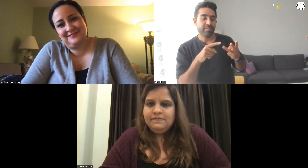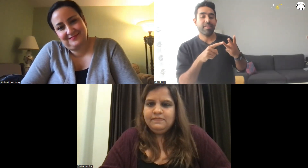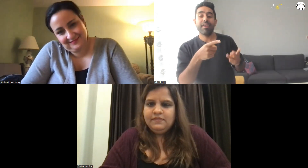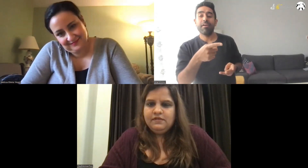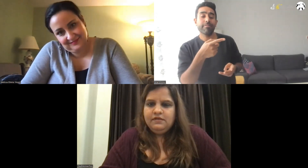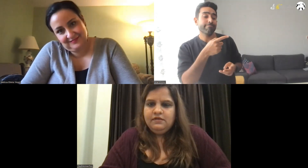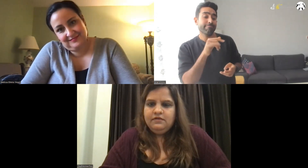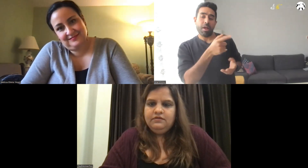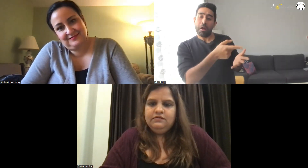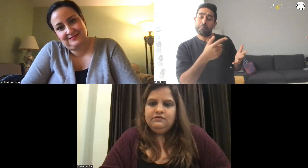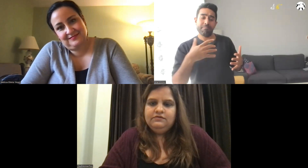look like a doll,